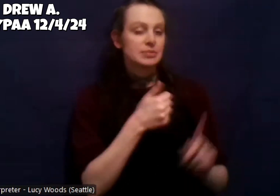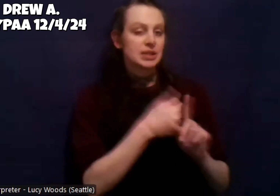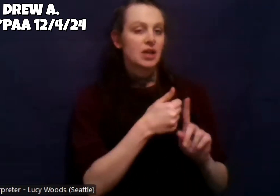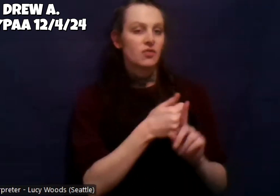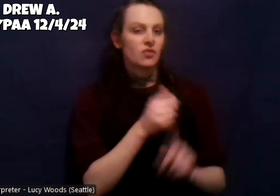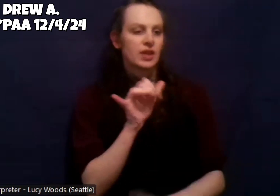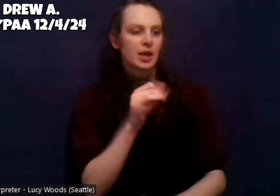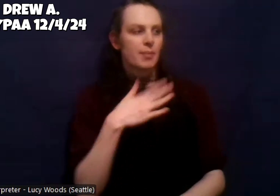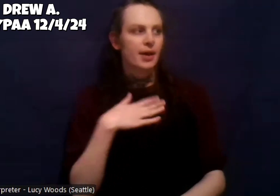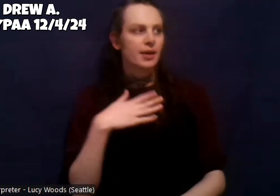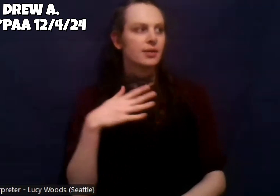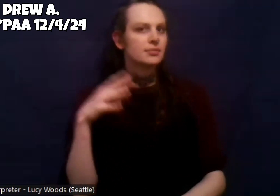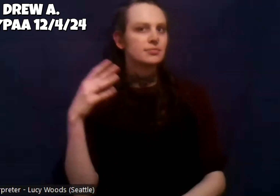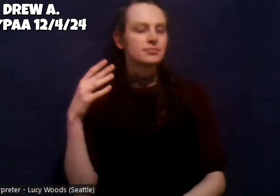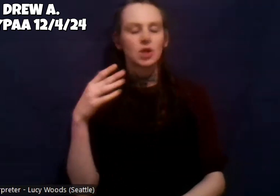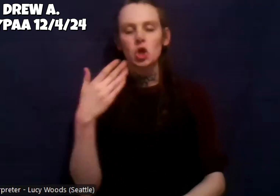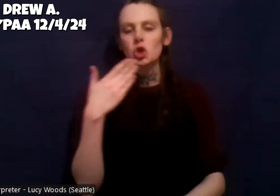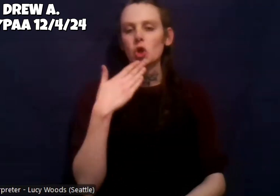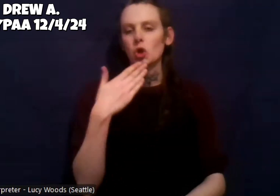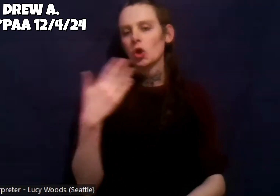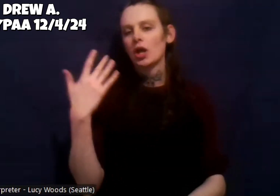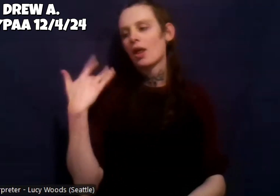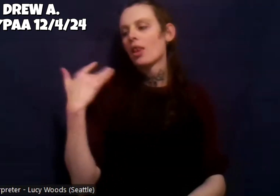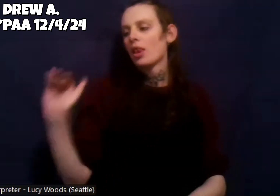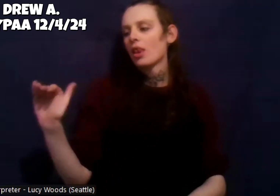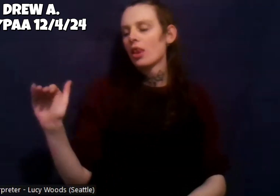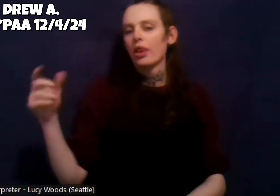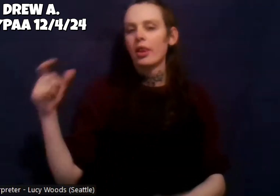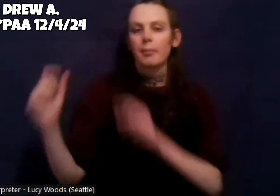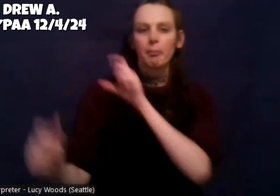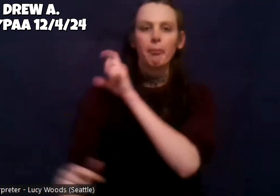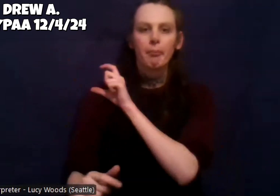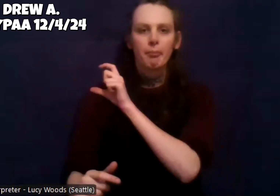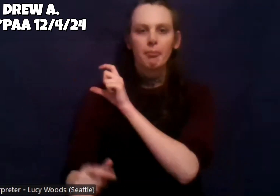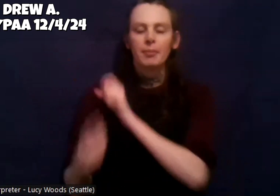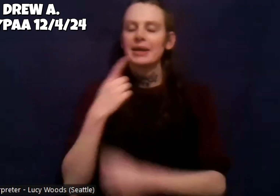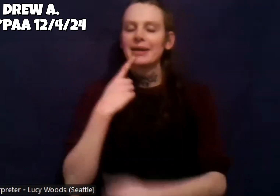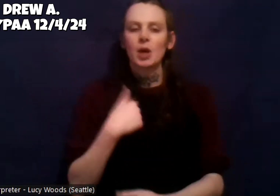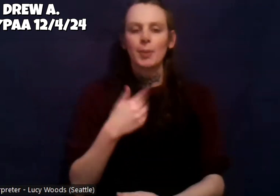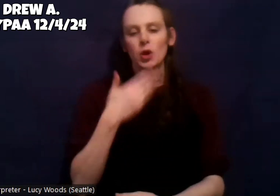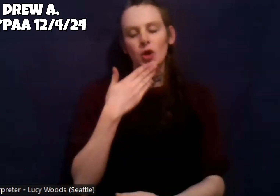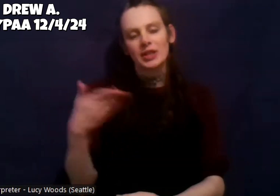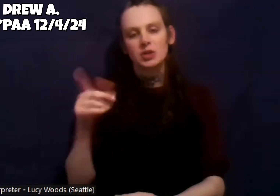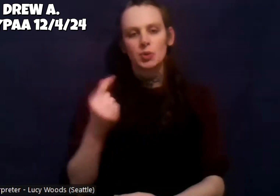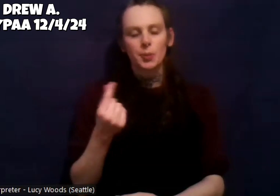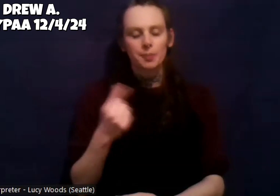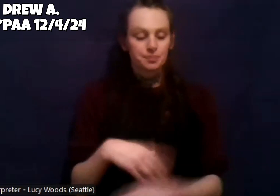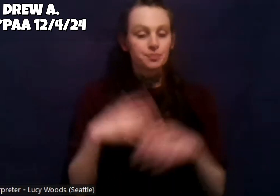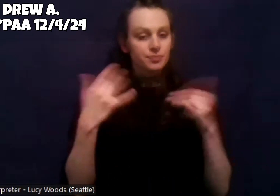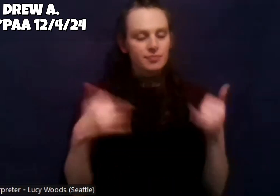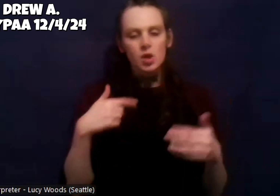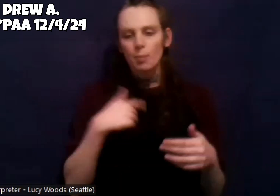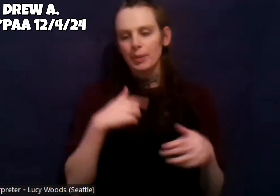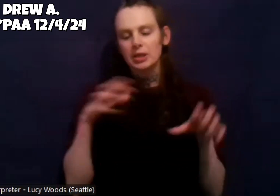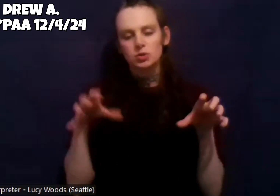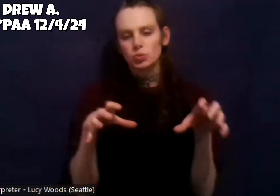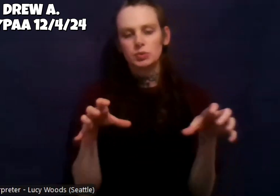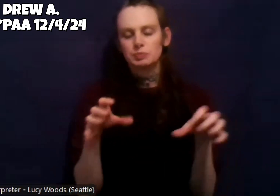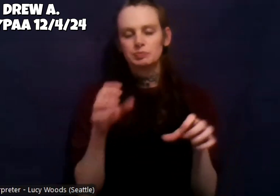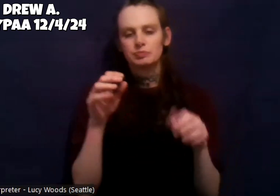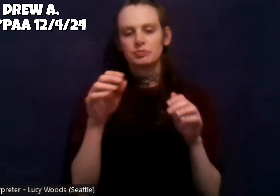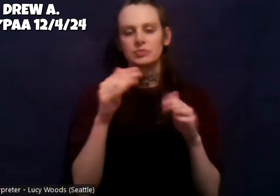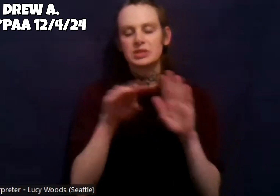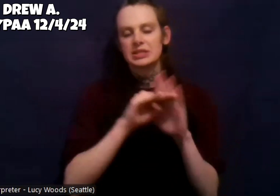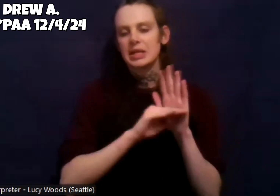the conscience or the good angel on my shoulder. Um, but now I do 10 steps regularly. I tell my sponsor everything. I don't